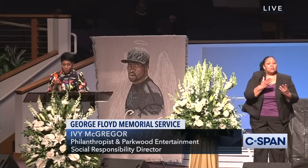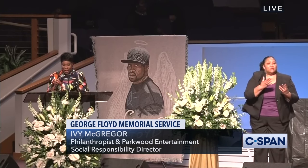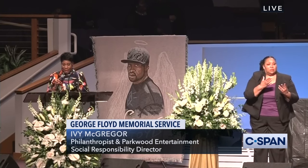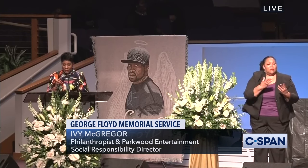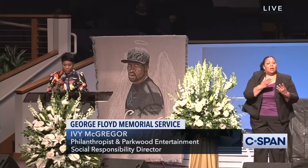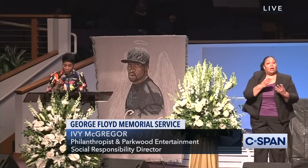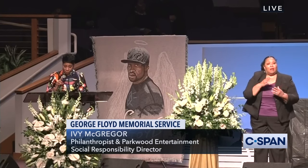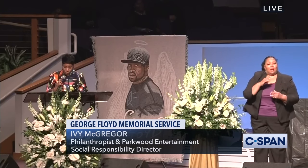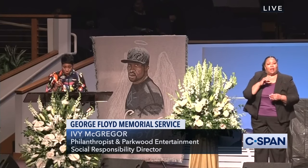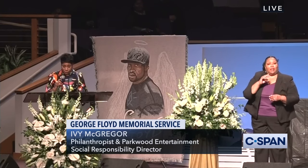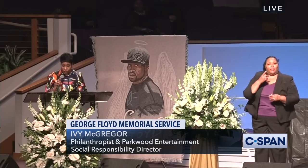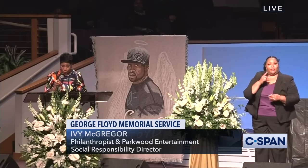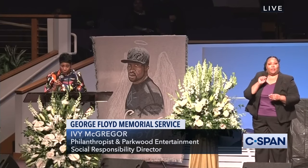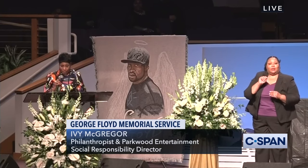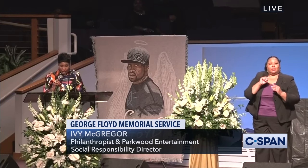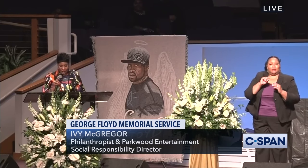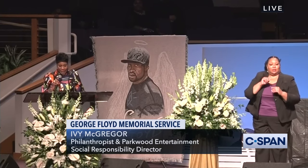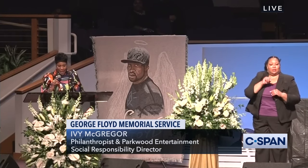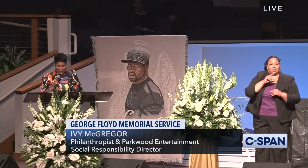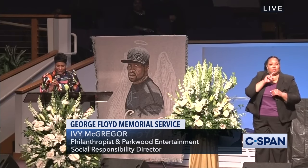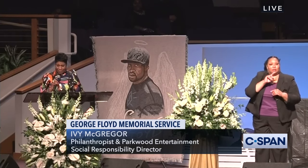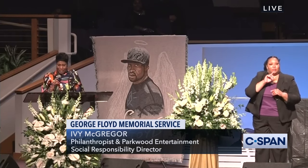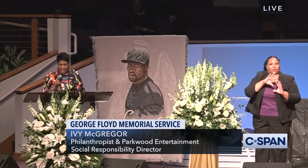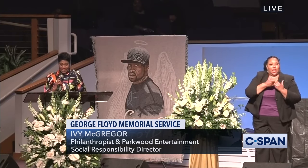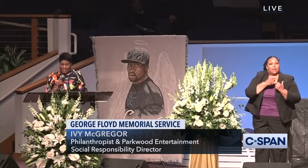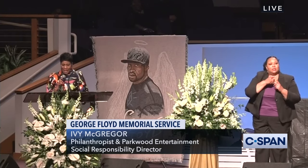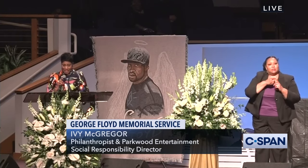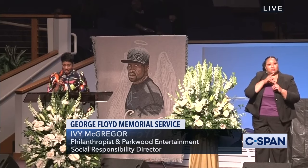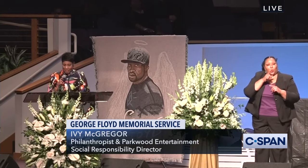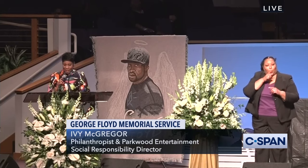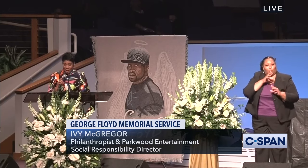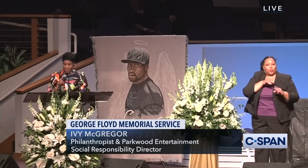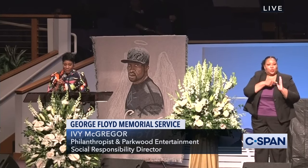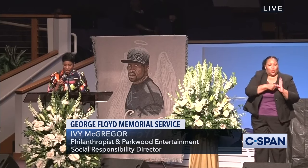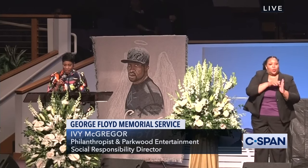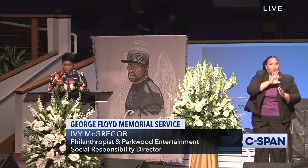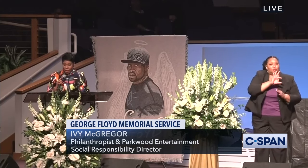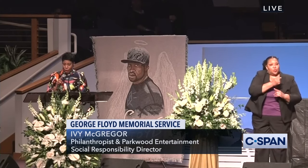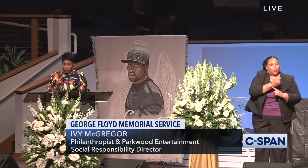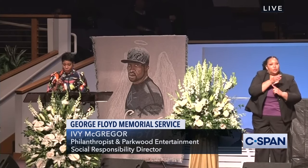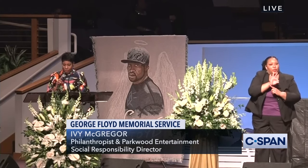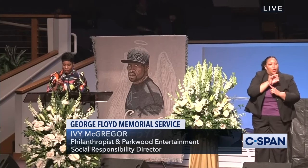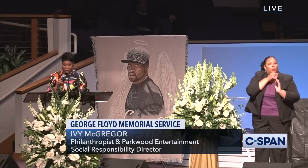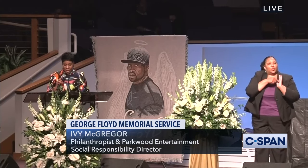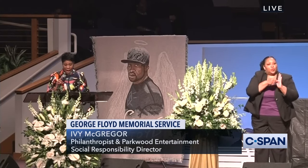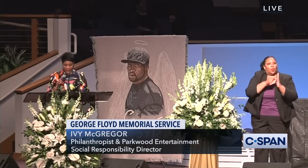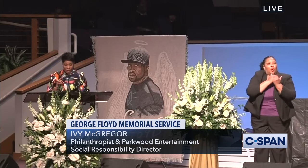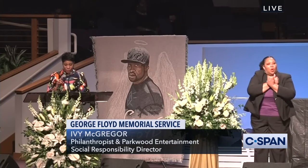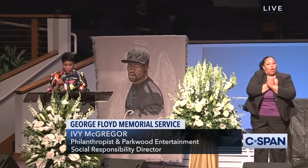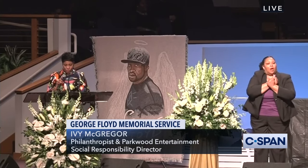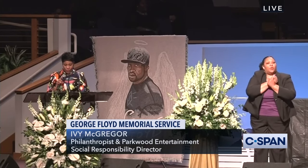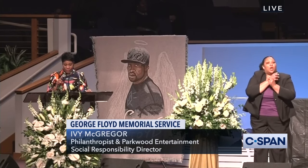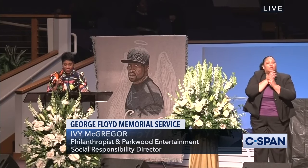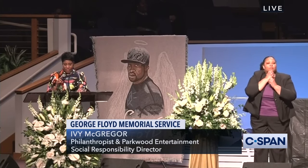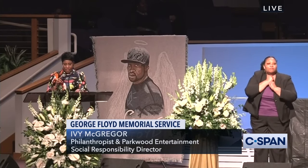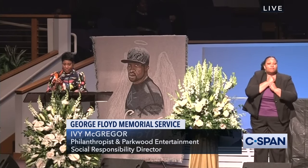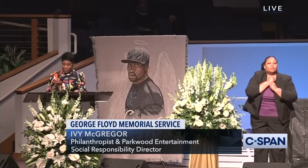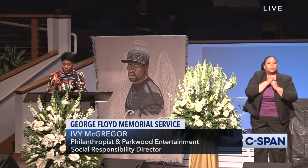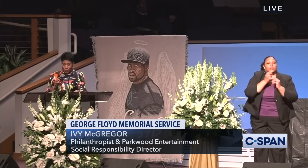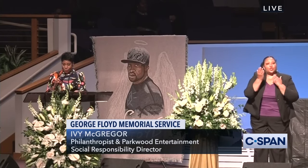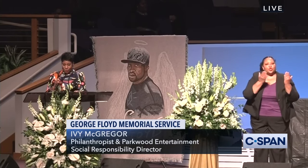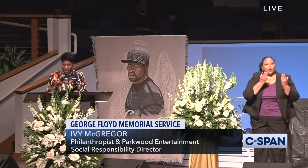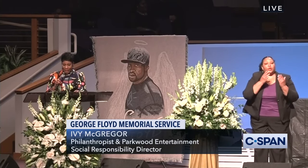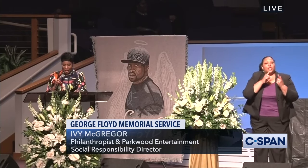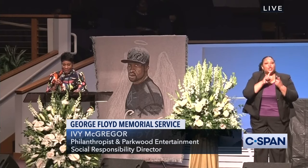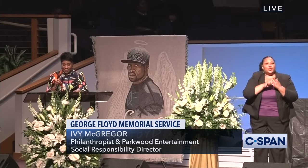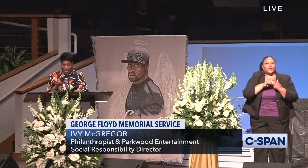Whereas Jack George Floyd has left a legacy of love, loyalty, and service